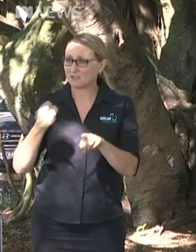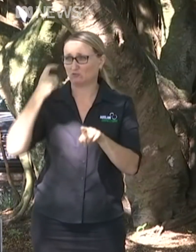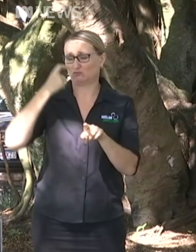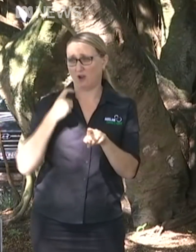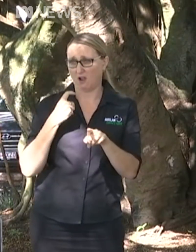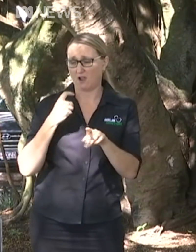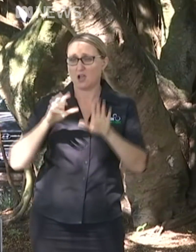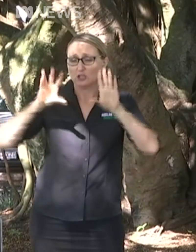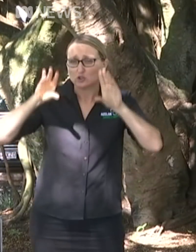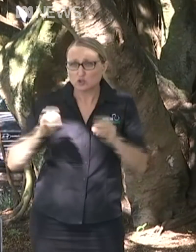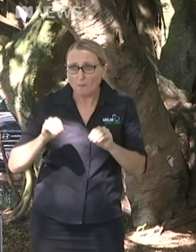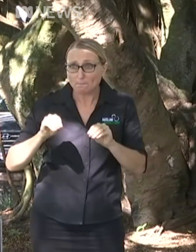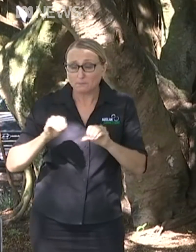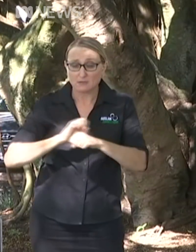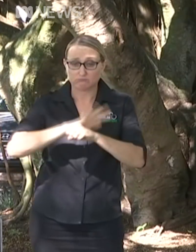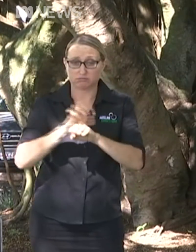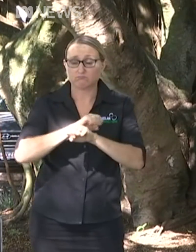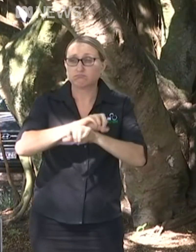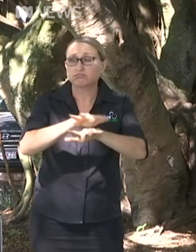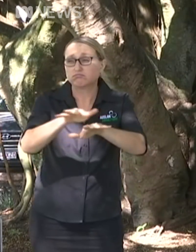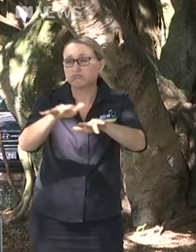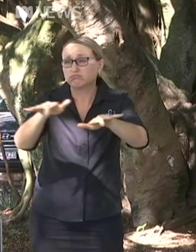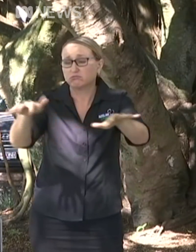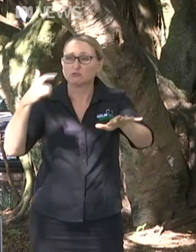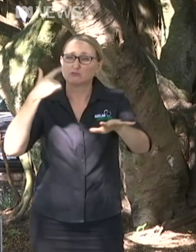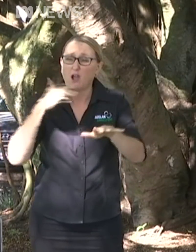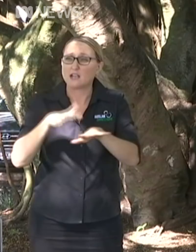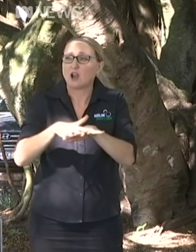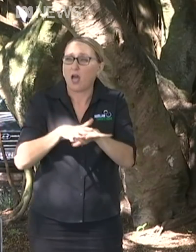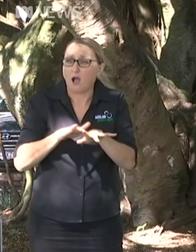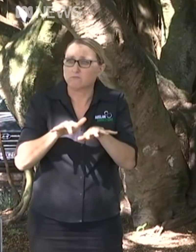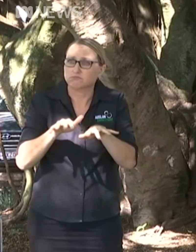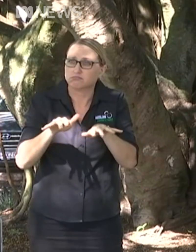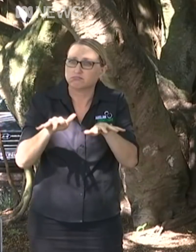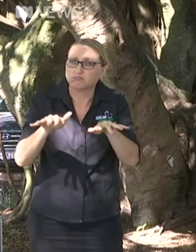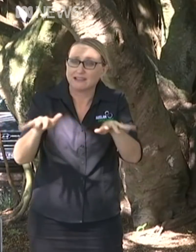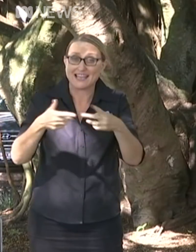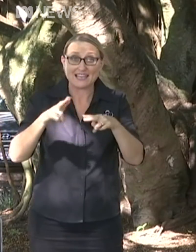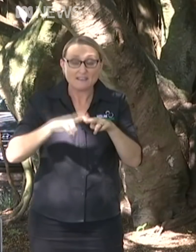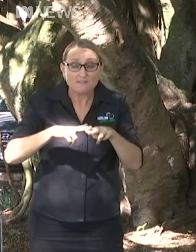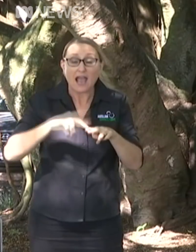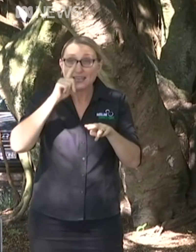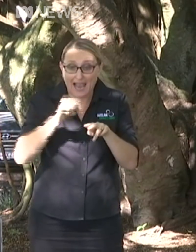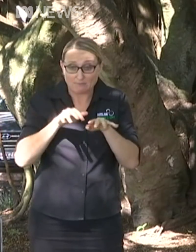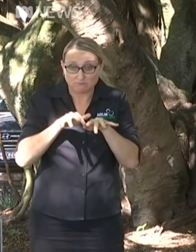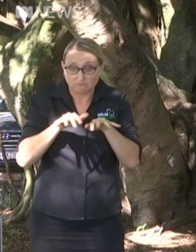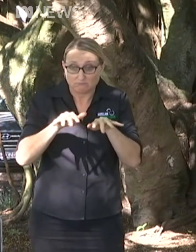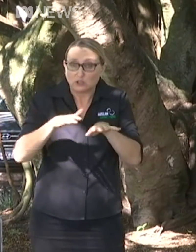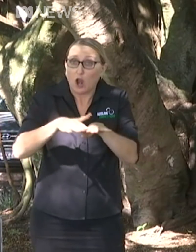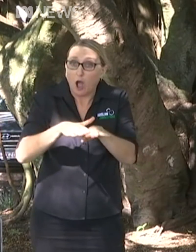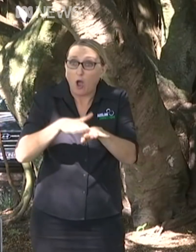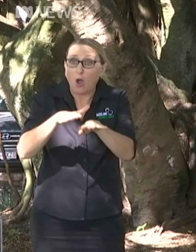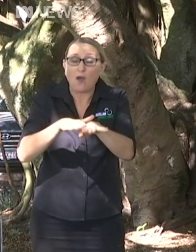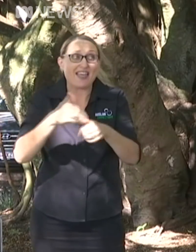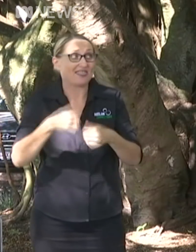this outbreak, to slow the spread of this outbreak is. The longer we can slow it, the better our hospitals